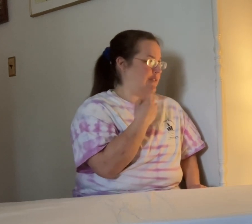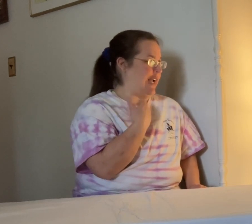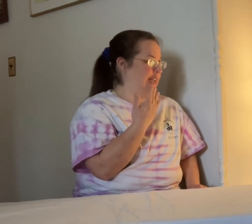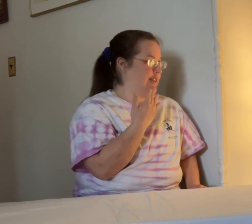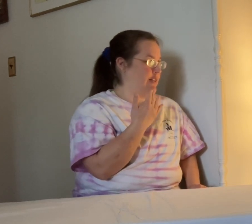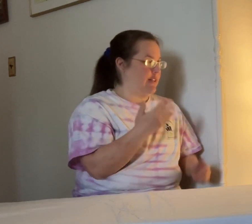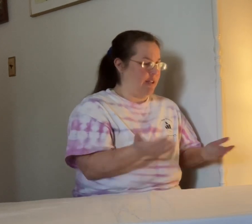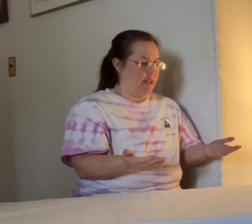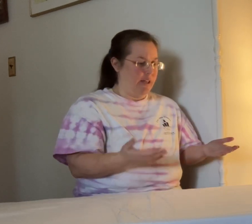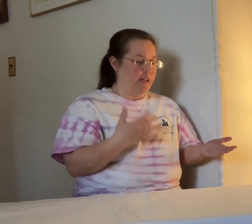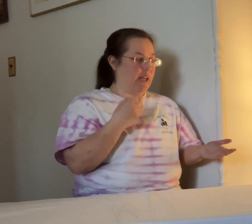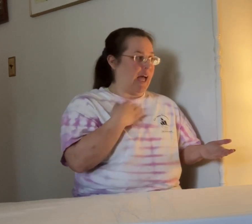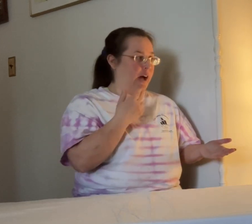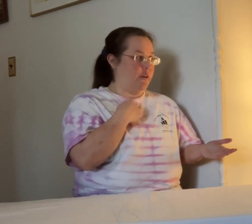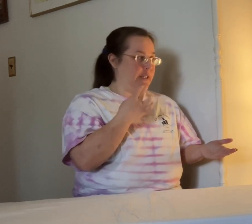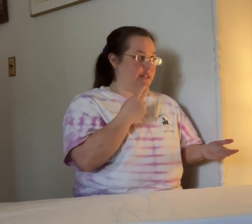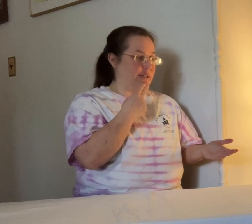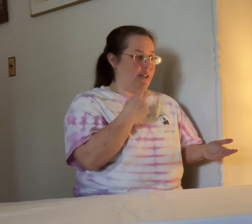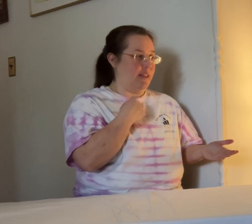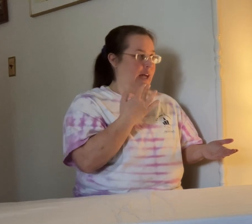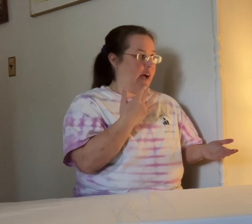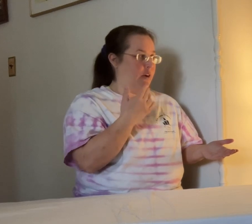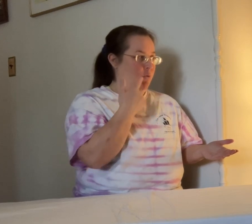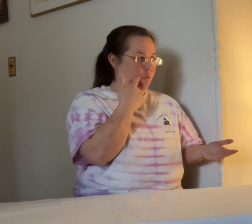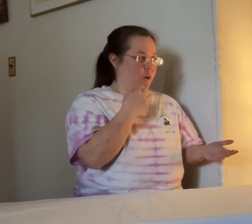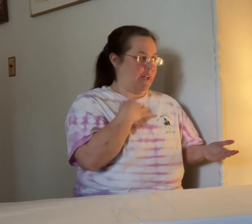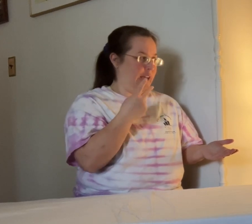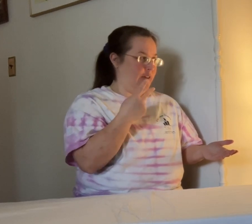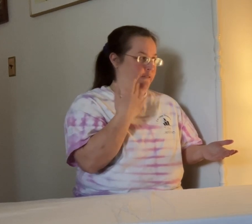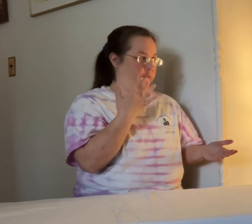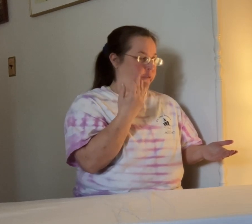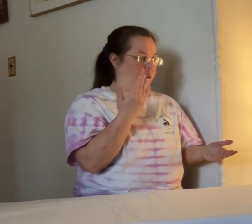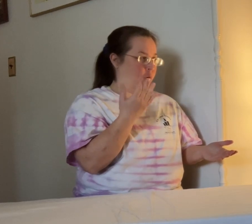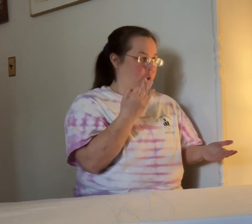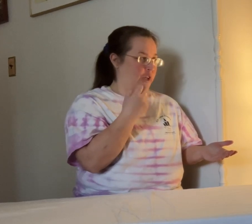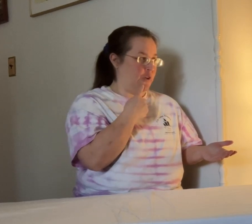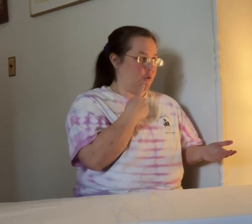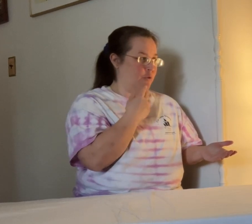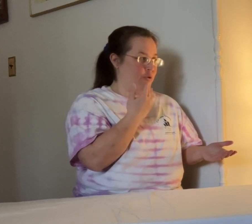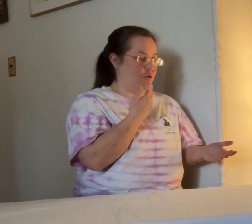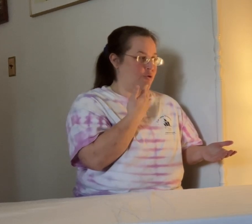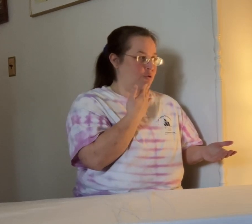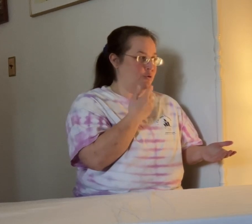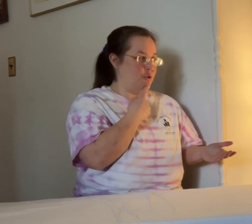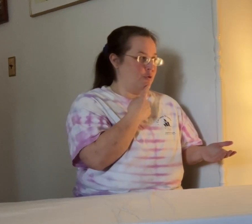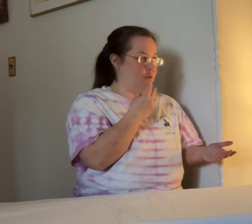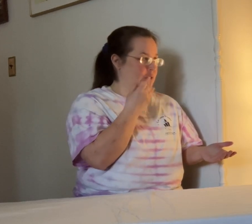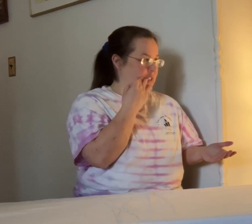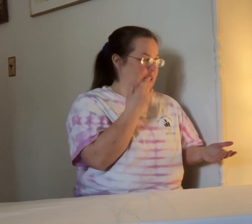right? How is that working for you? Do you see